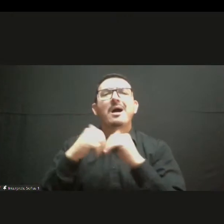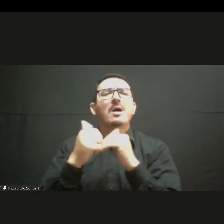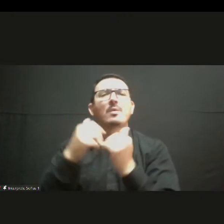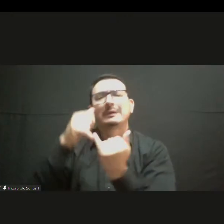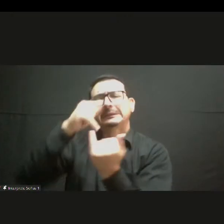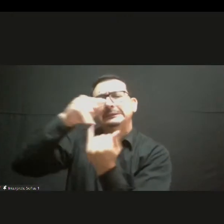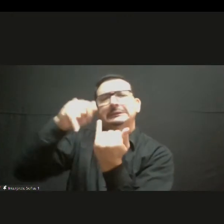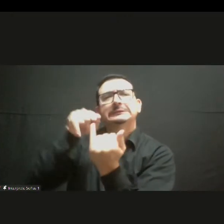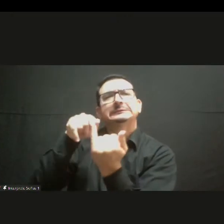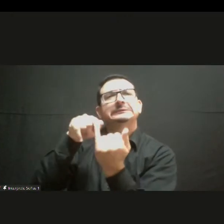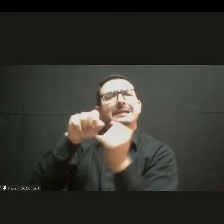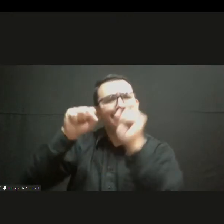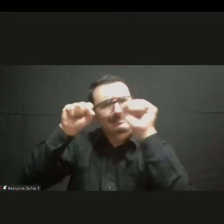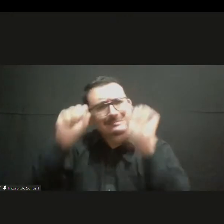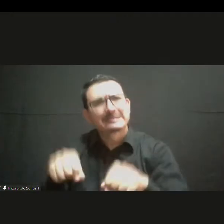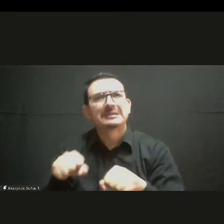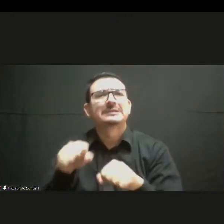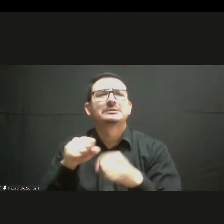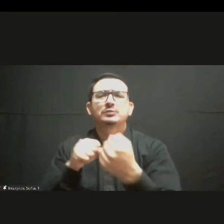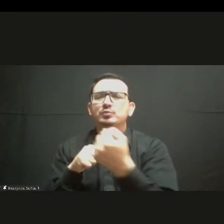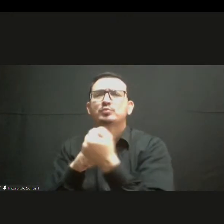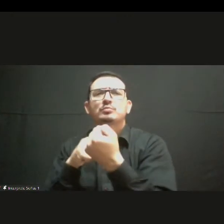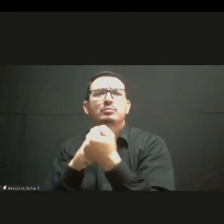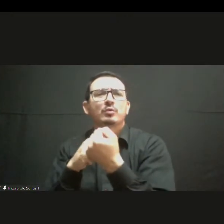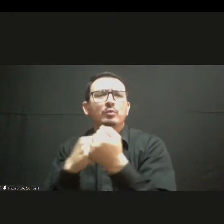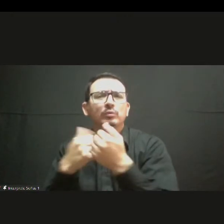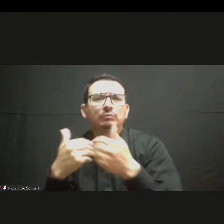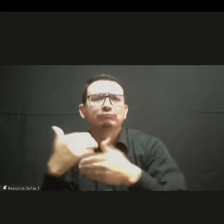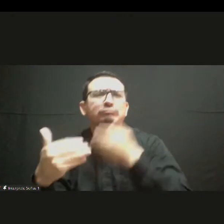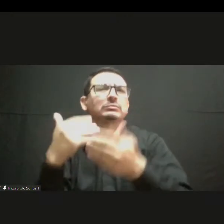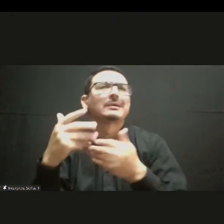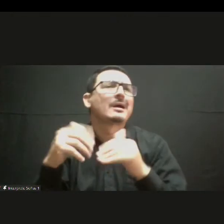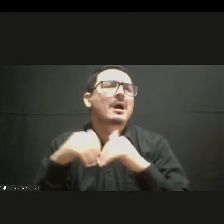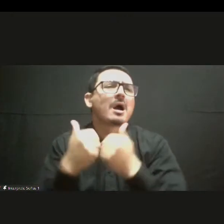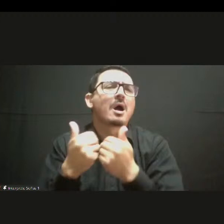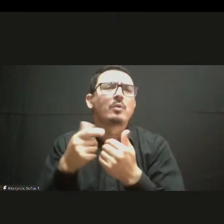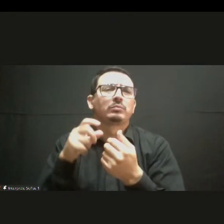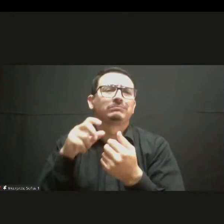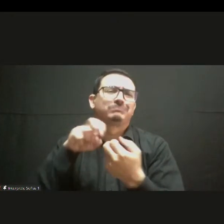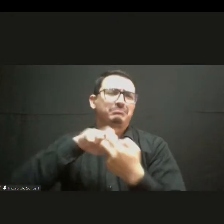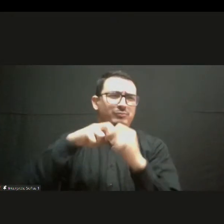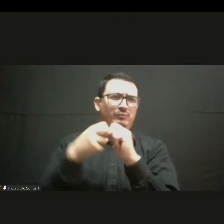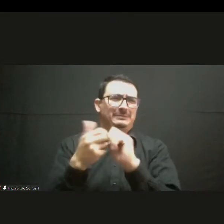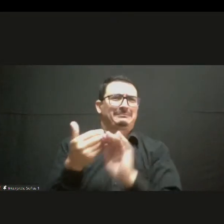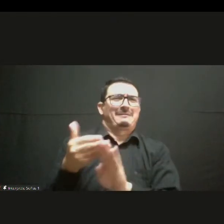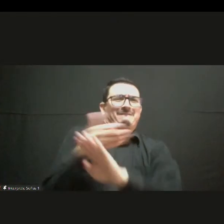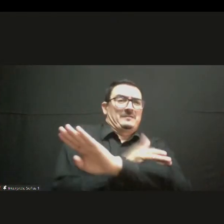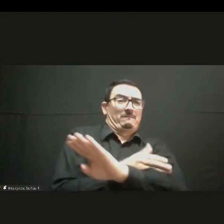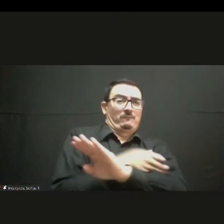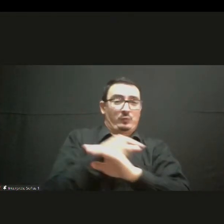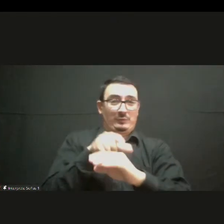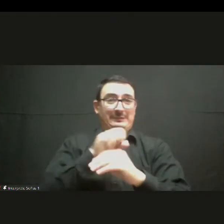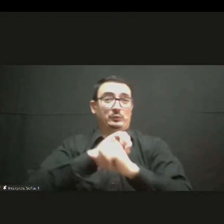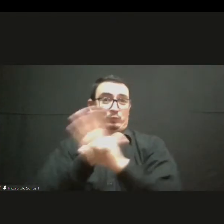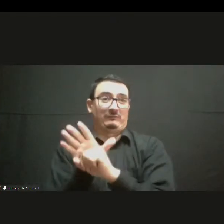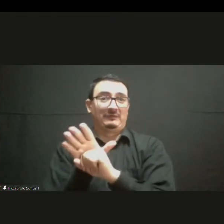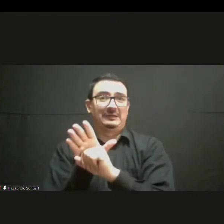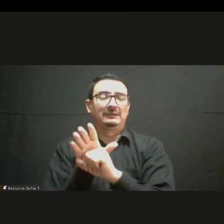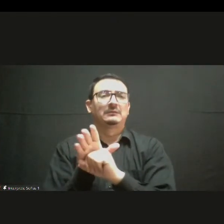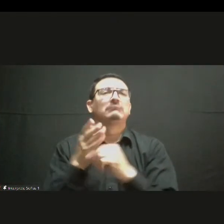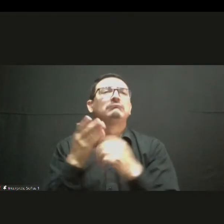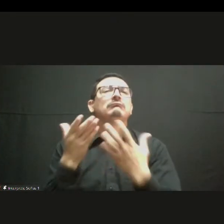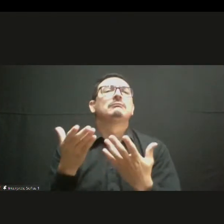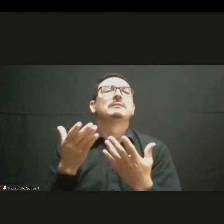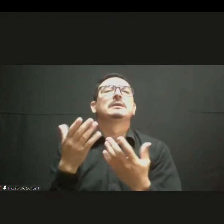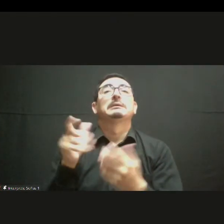particularly well positioned to talk about this topic as she forms part of the COVID-19 task force of her university. Please, Michelle, go